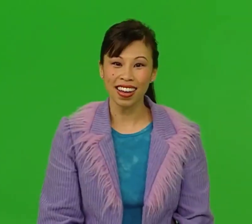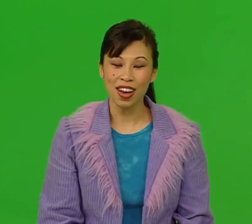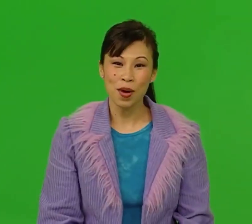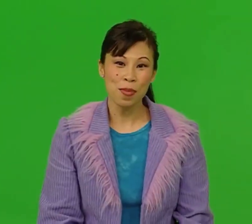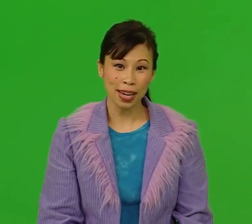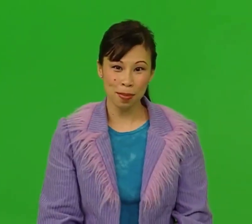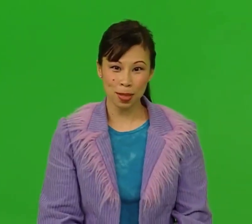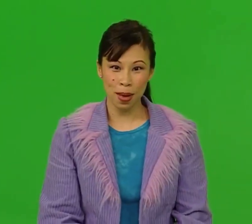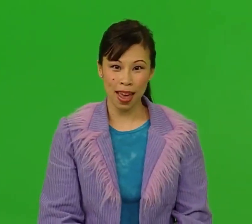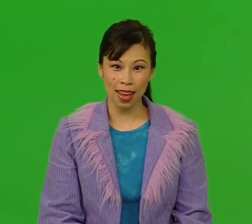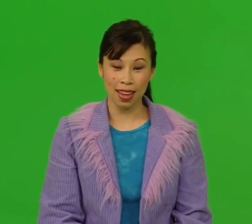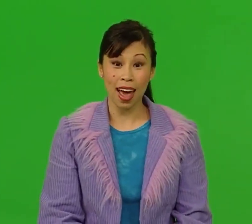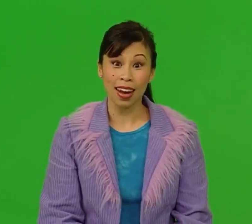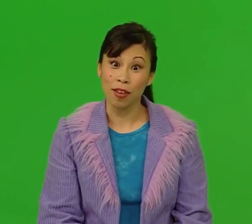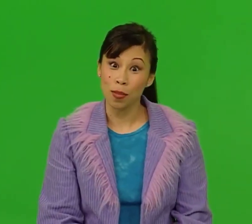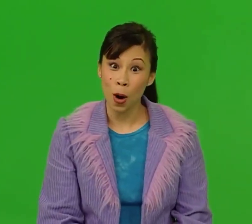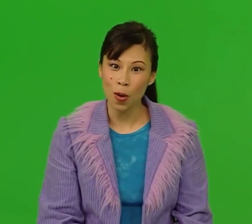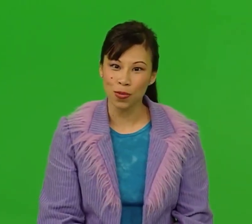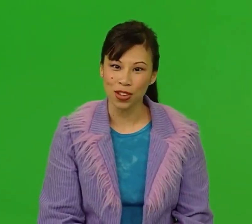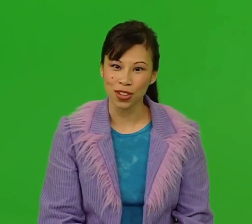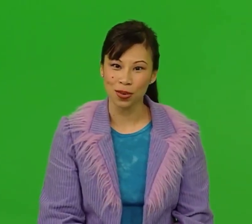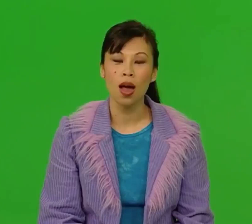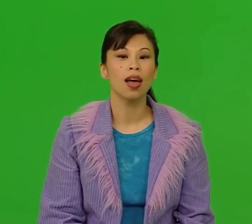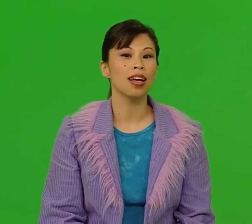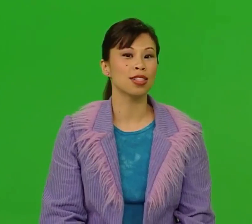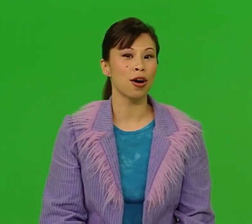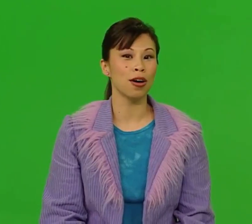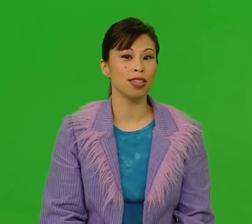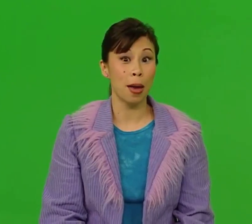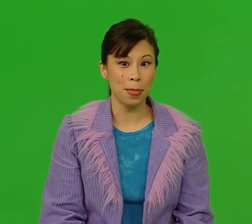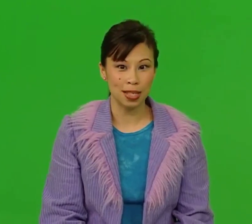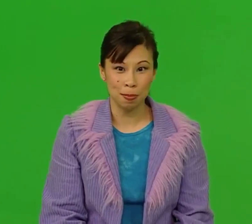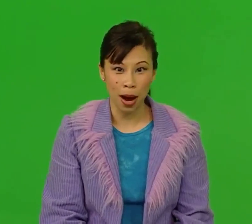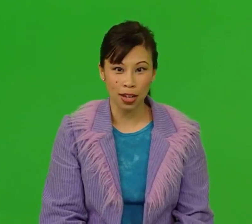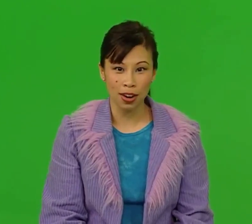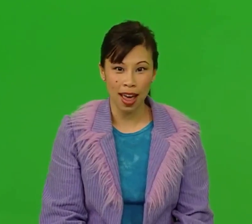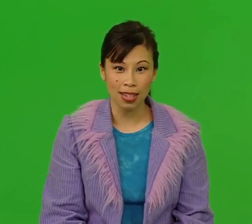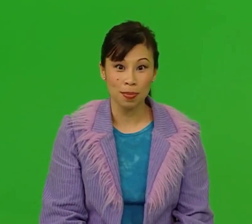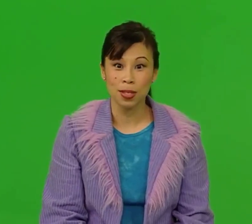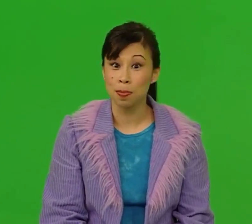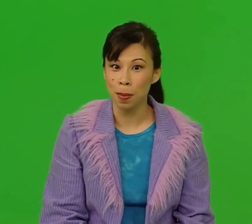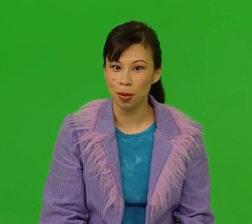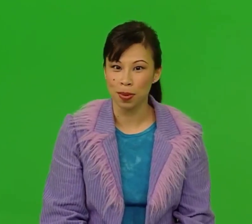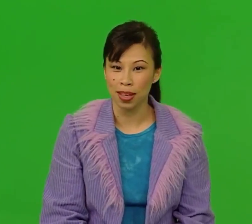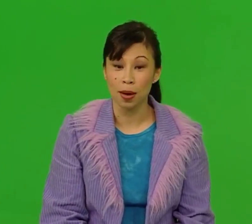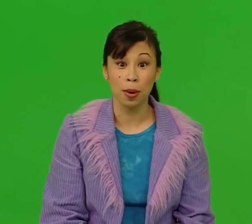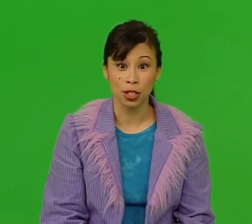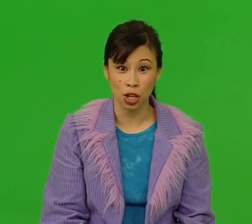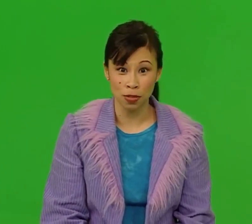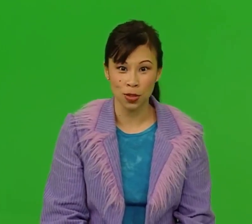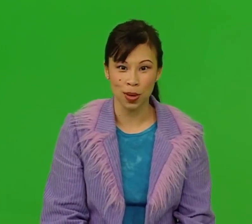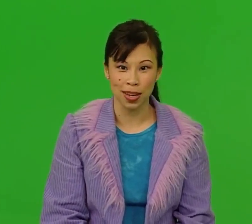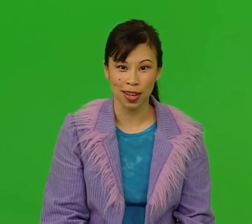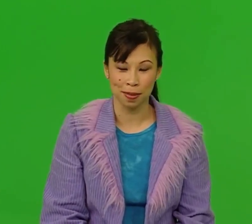Hi, my name is Pei, and I have a poem for you. It's called Miss Spider and Miss Bumblebee by Jeff Sweeney.